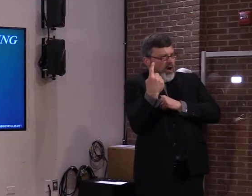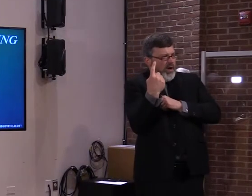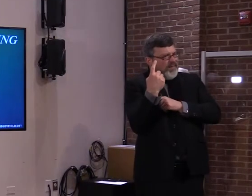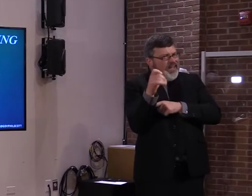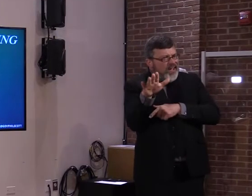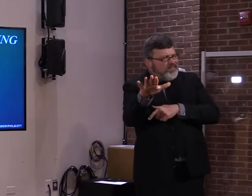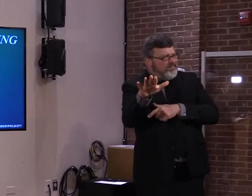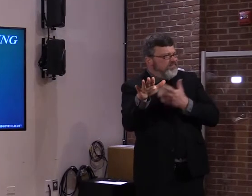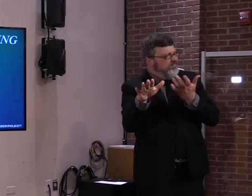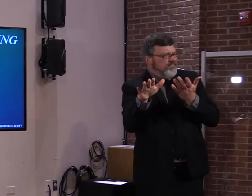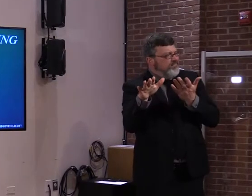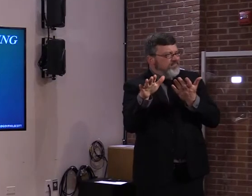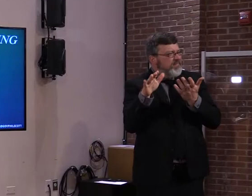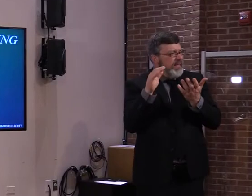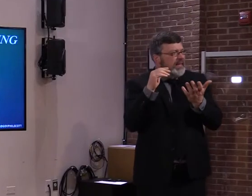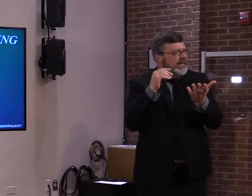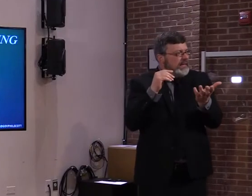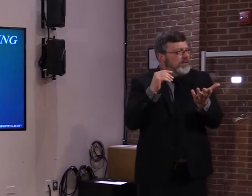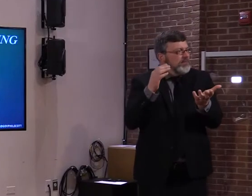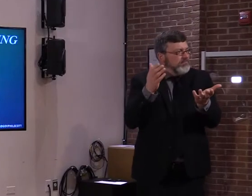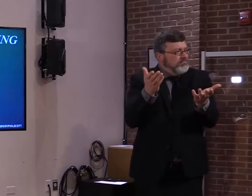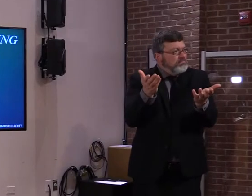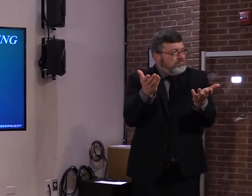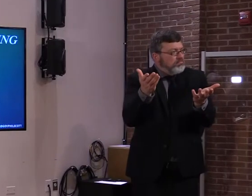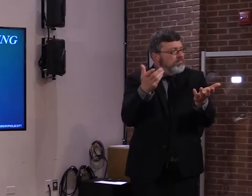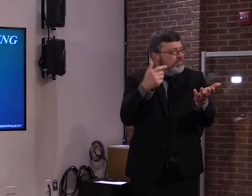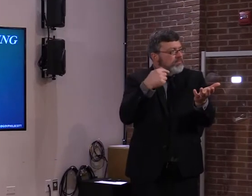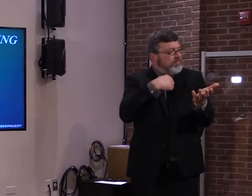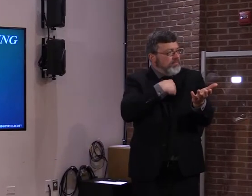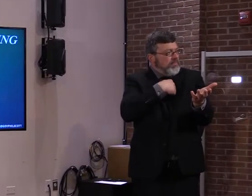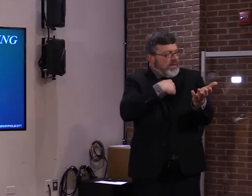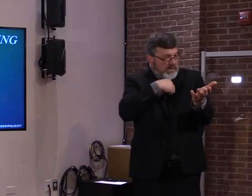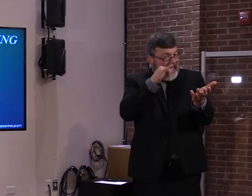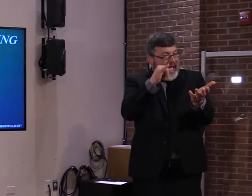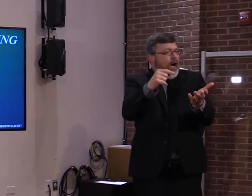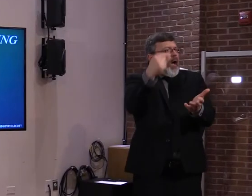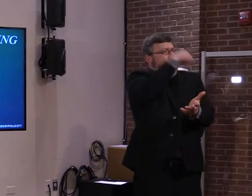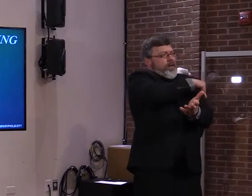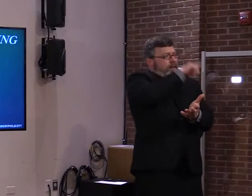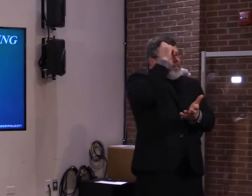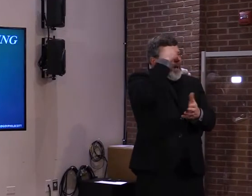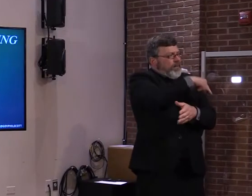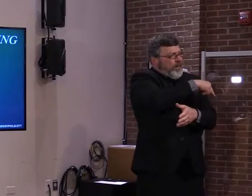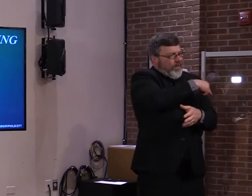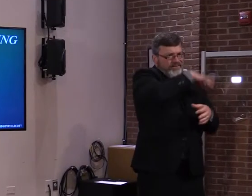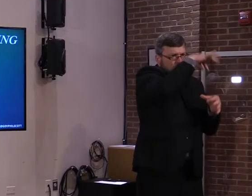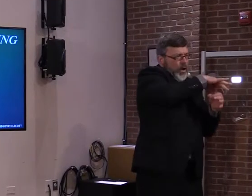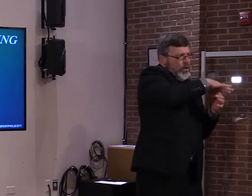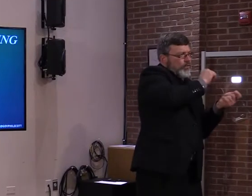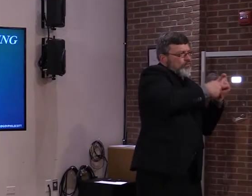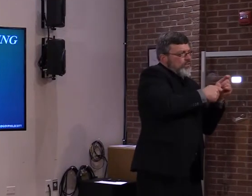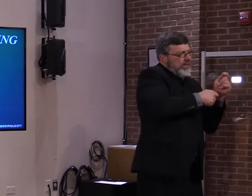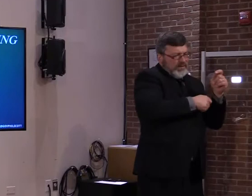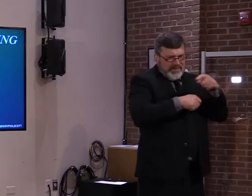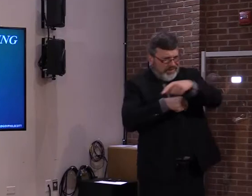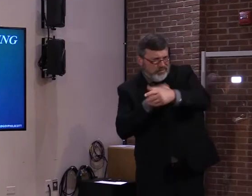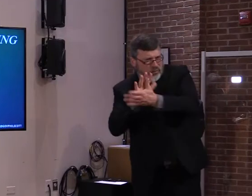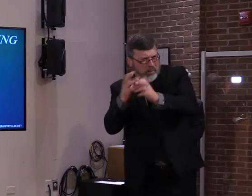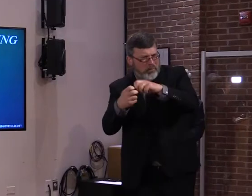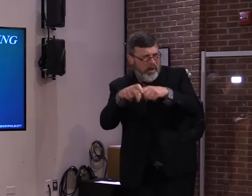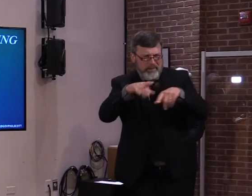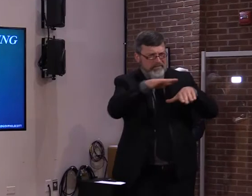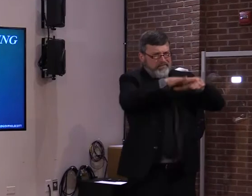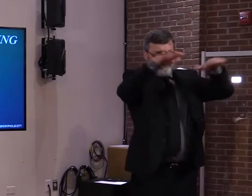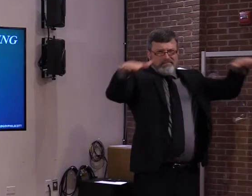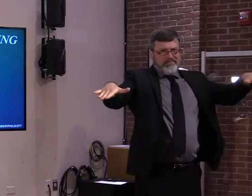municipality only. Non-citizens in Montpelier would not be able to vote on school issues. So even the two changes on